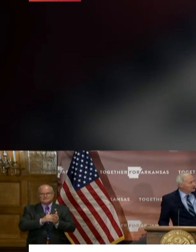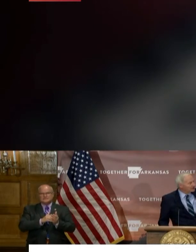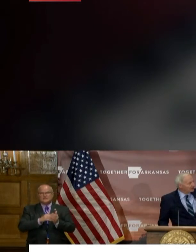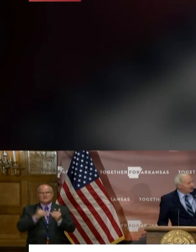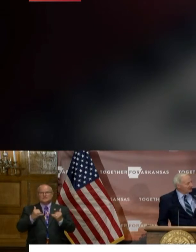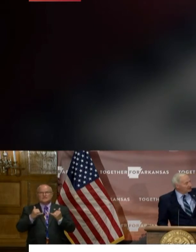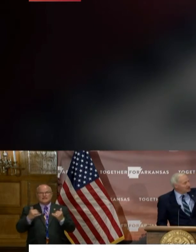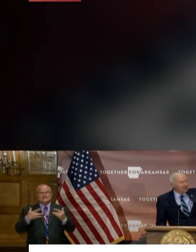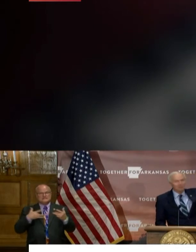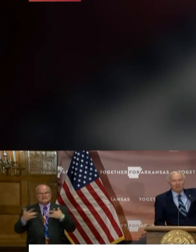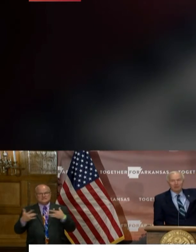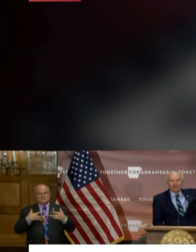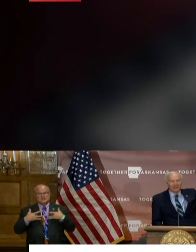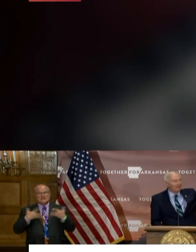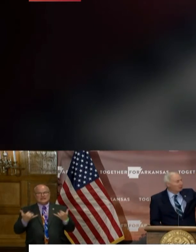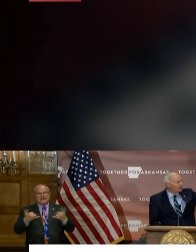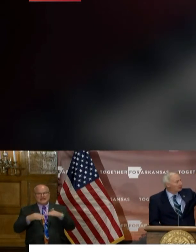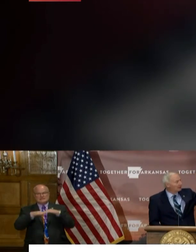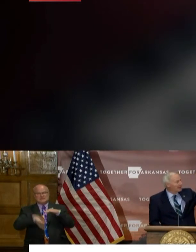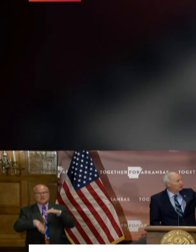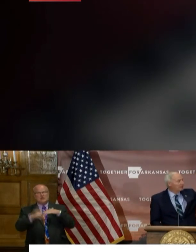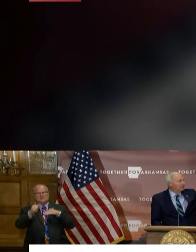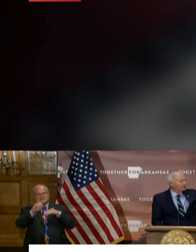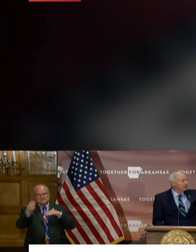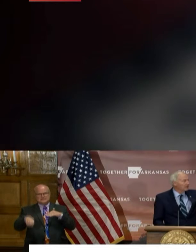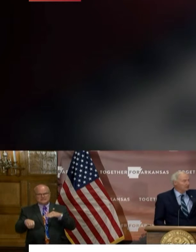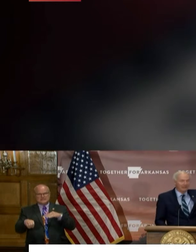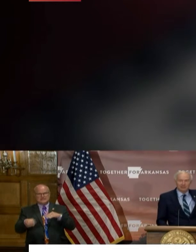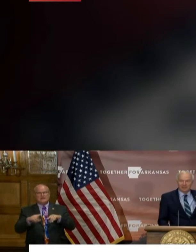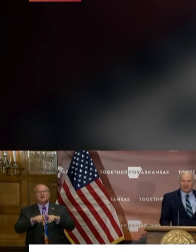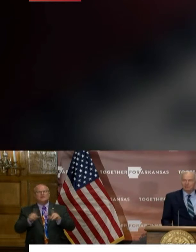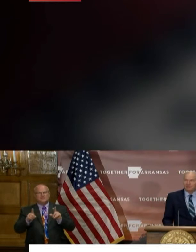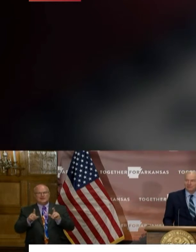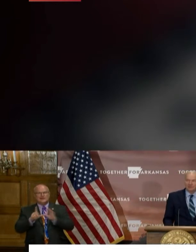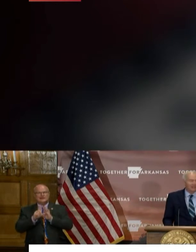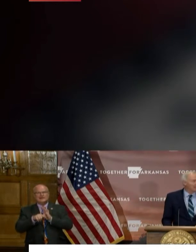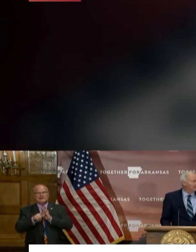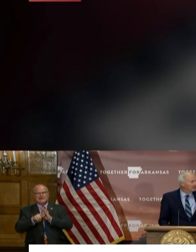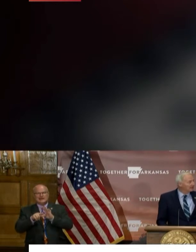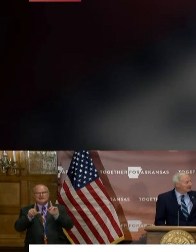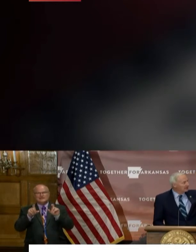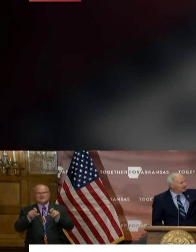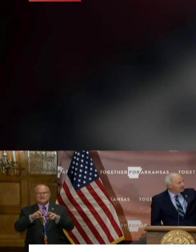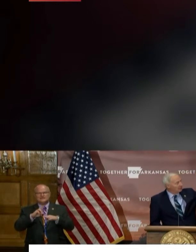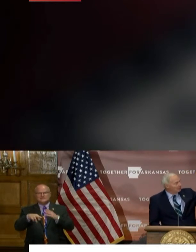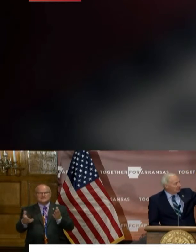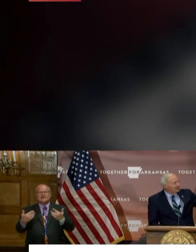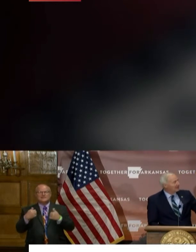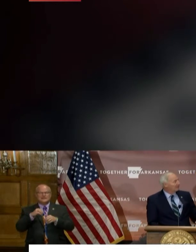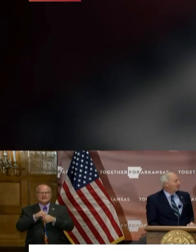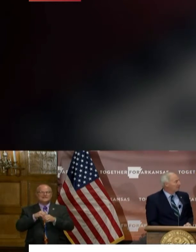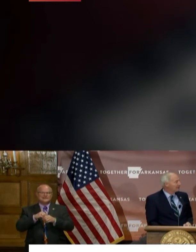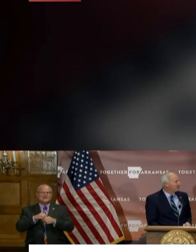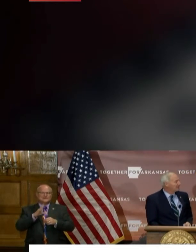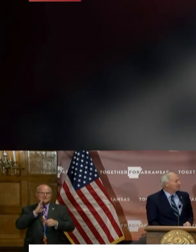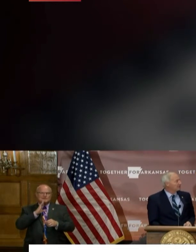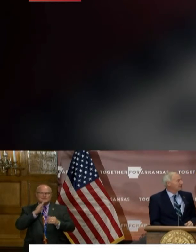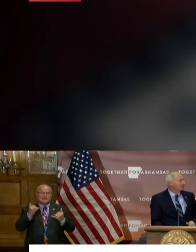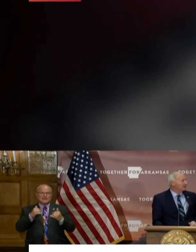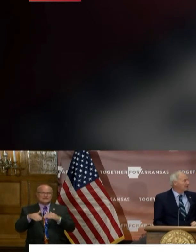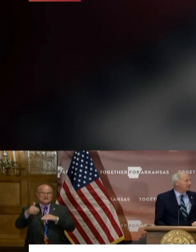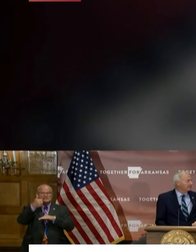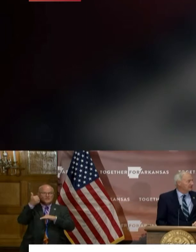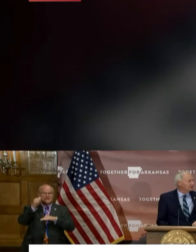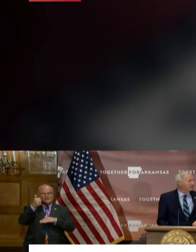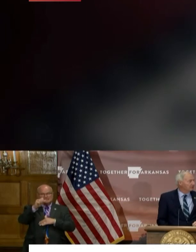this is concerning. Now it's down below it now, but we know that that will be filled in with later test results that come in. So right now we're above the